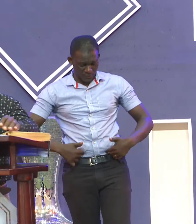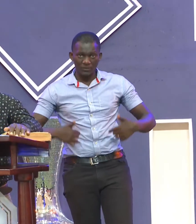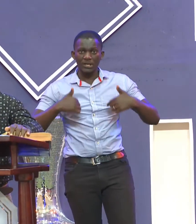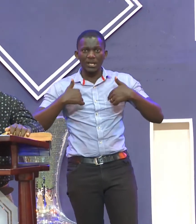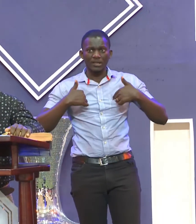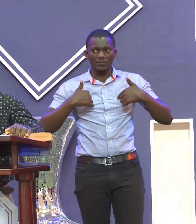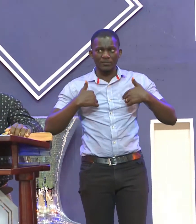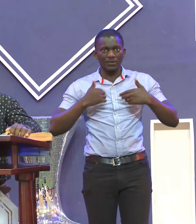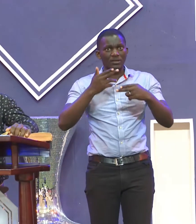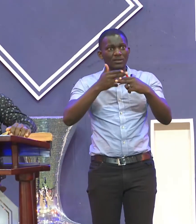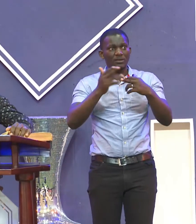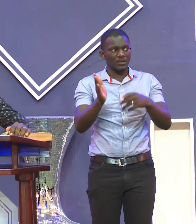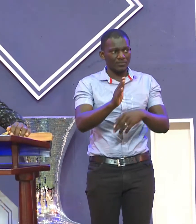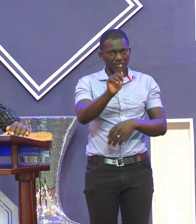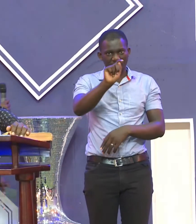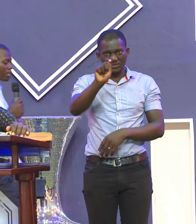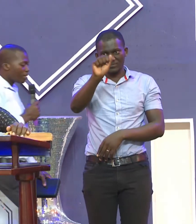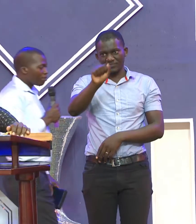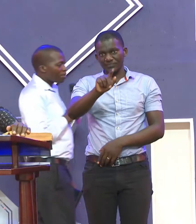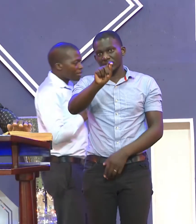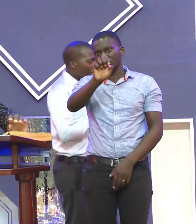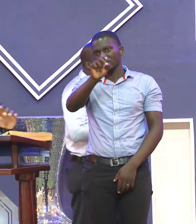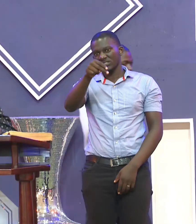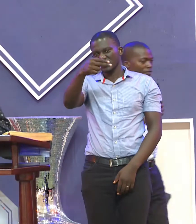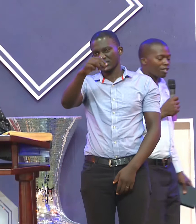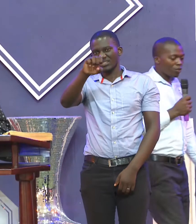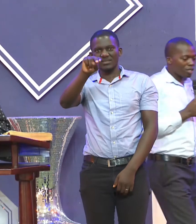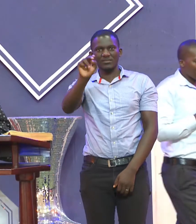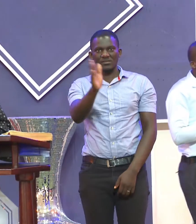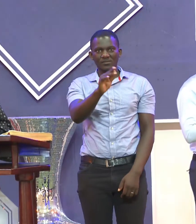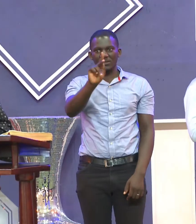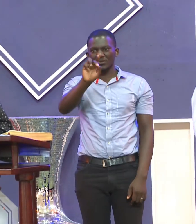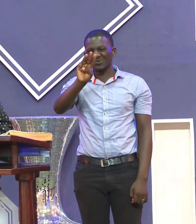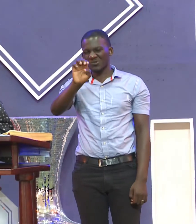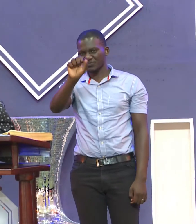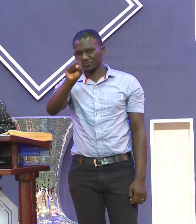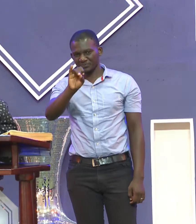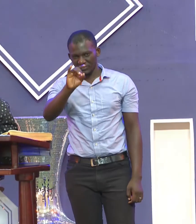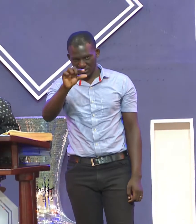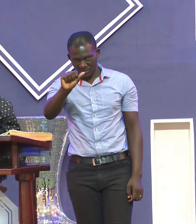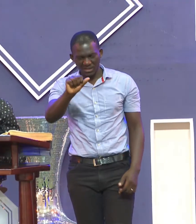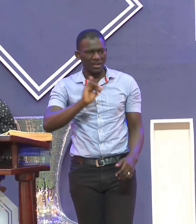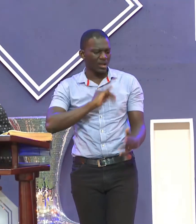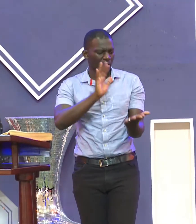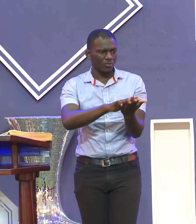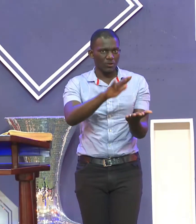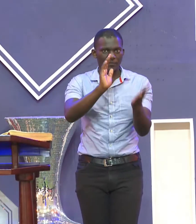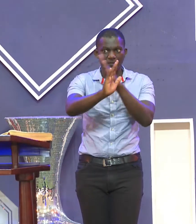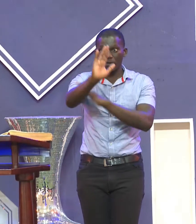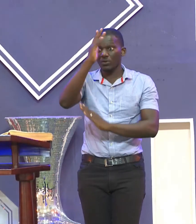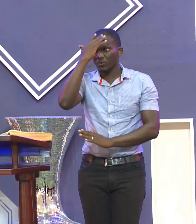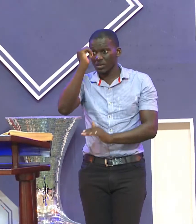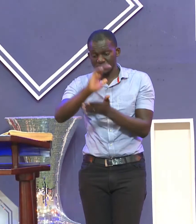still alive. Amanya nze Stephen Kwesiga. His name's Stephen Kwesiga. Ngulumiza mukama kubanga ndi mu kifo kino. And